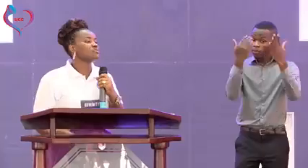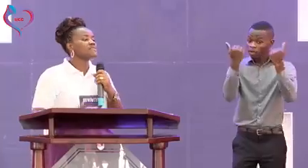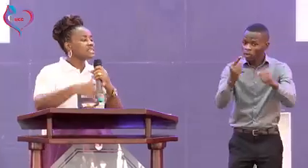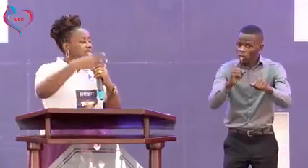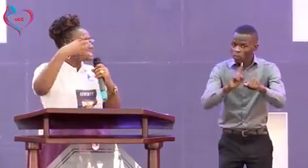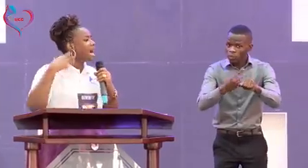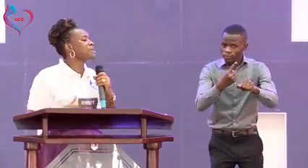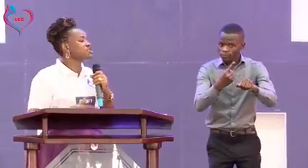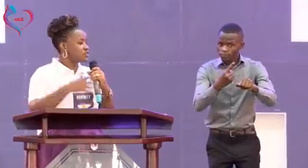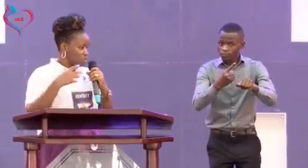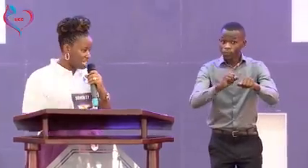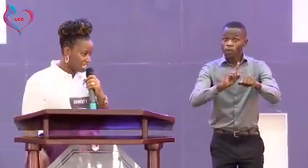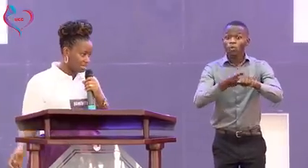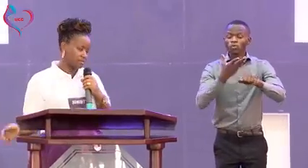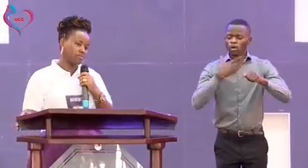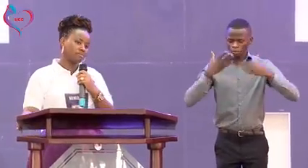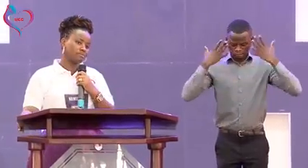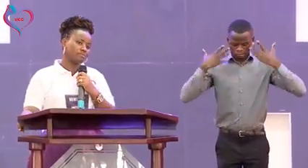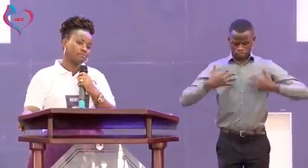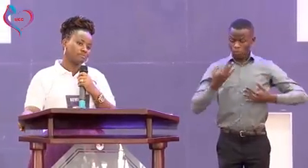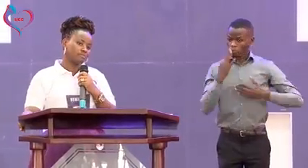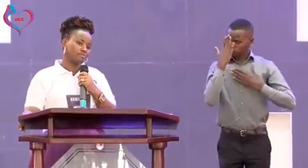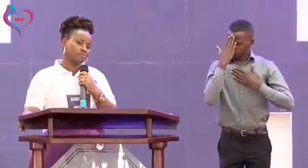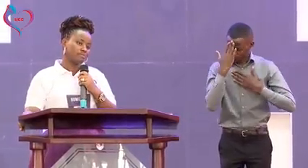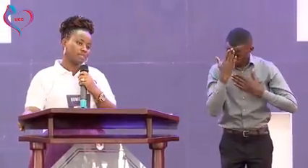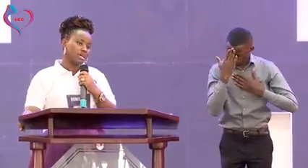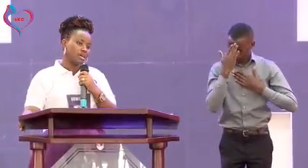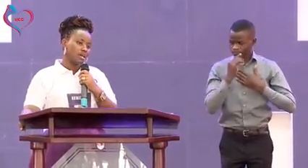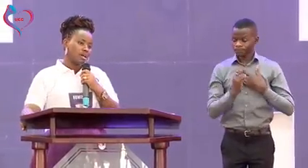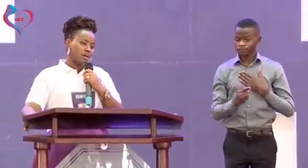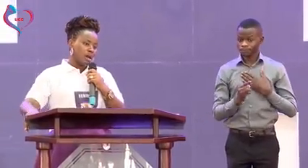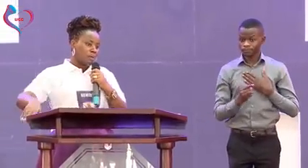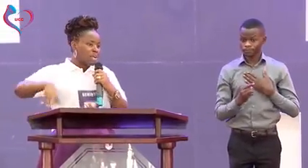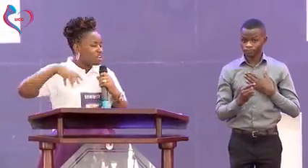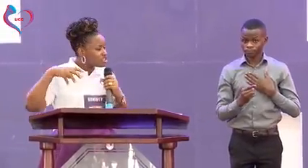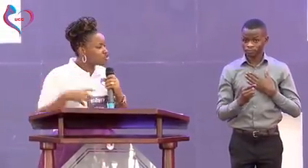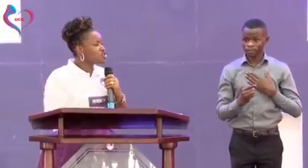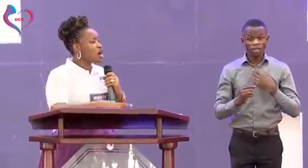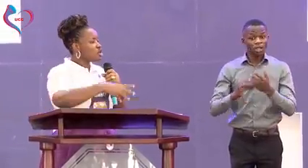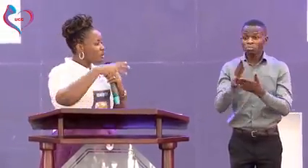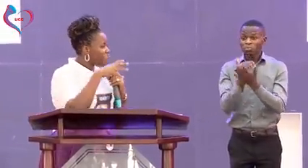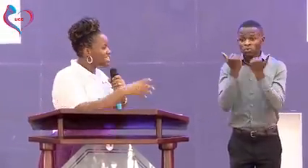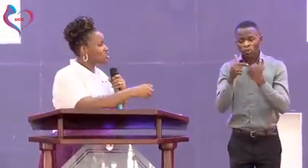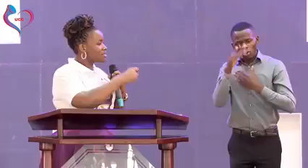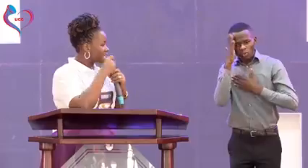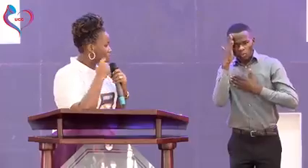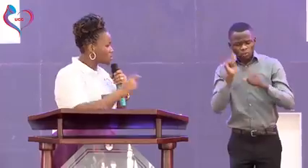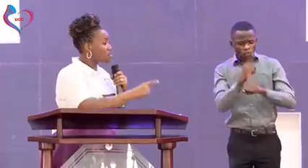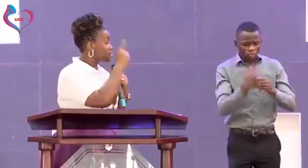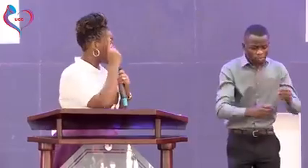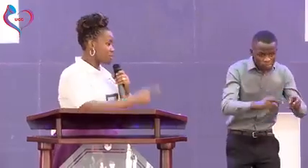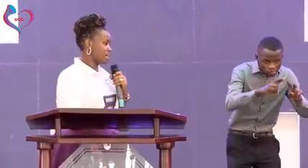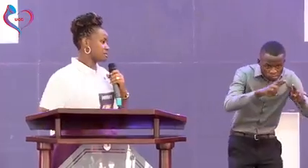you're dressed with this garment of humility, because you know you're fetching on